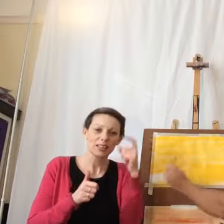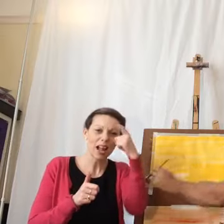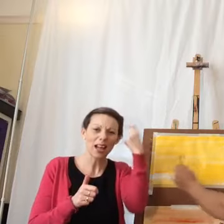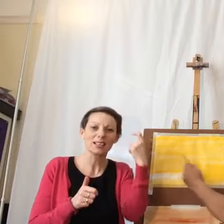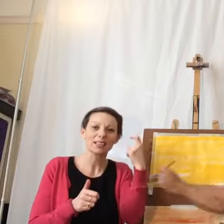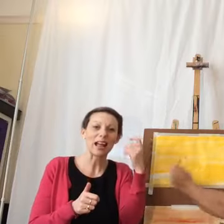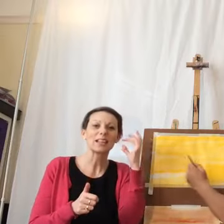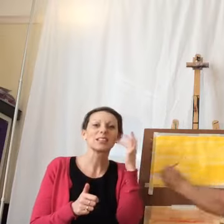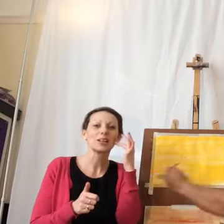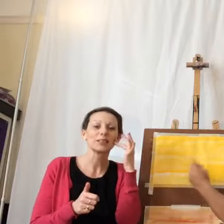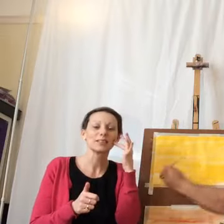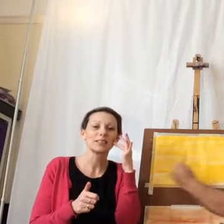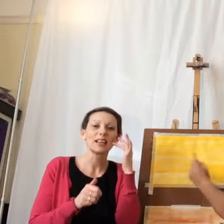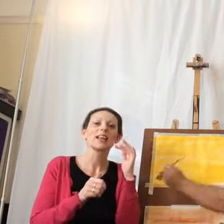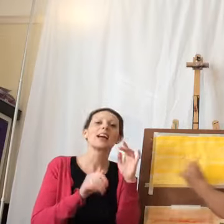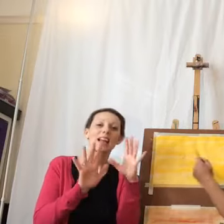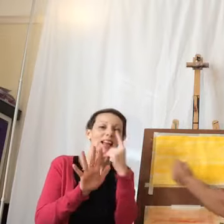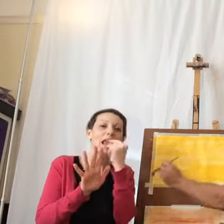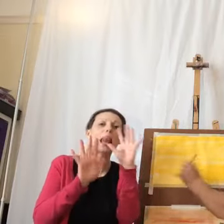Let it dry, pick it off.